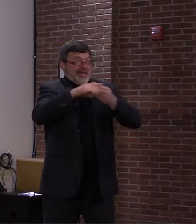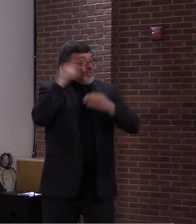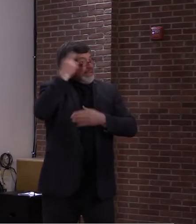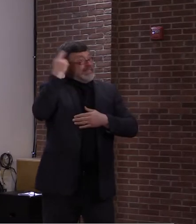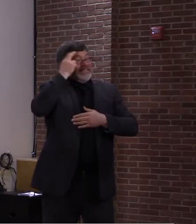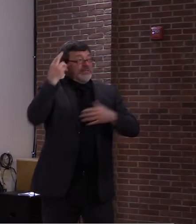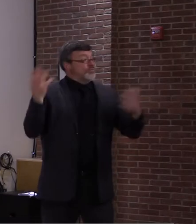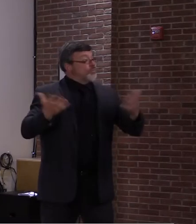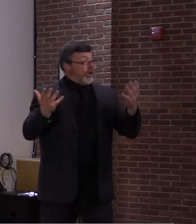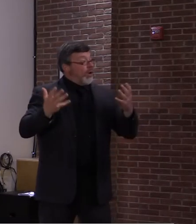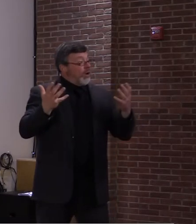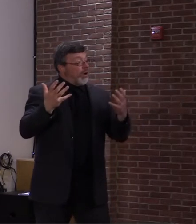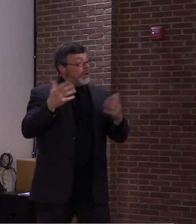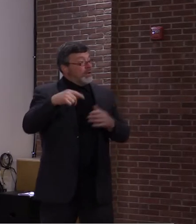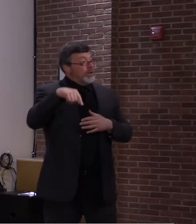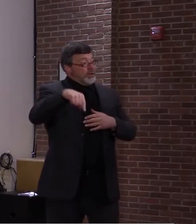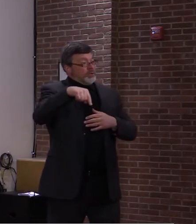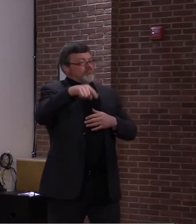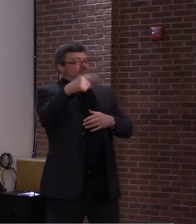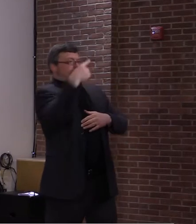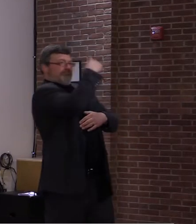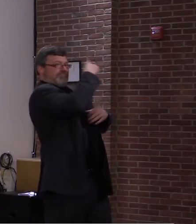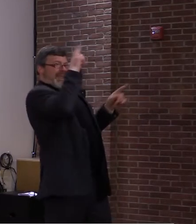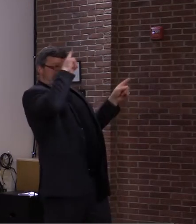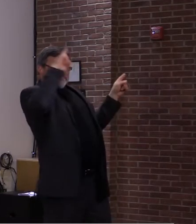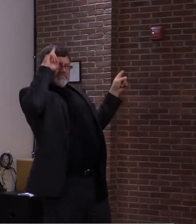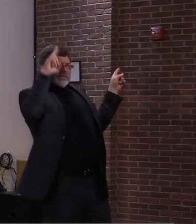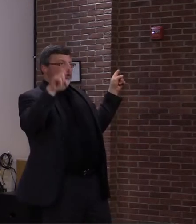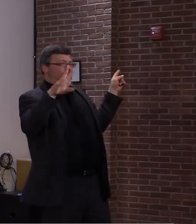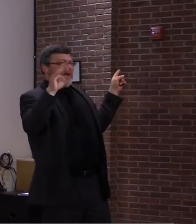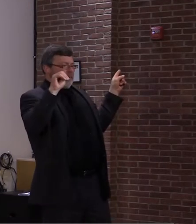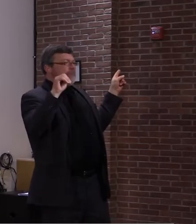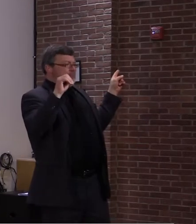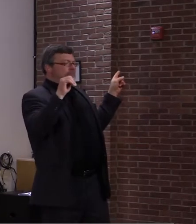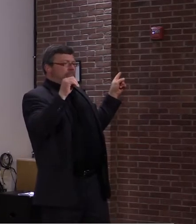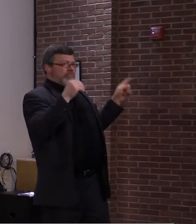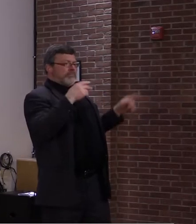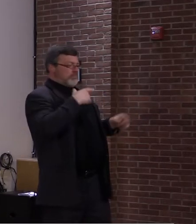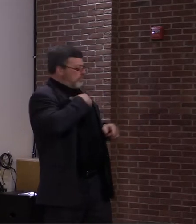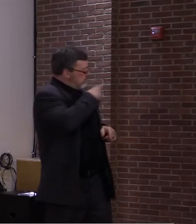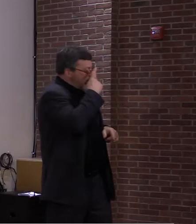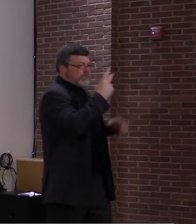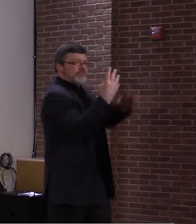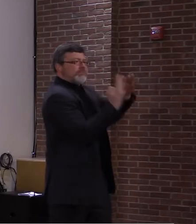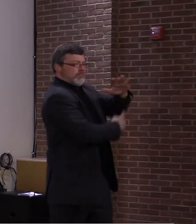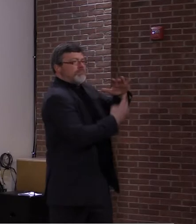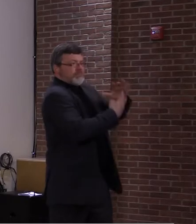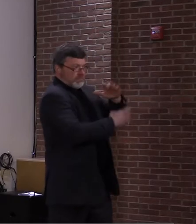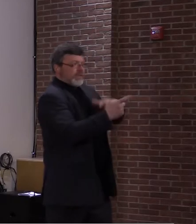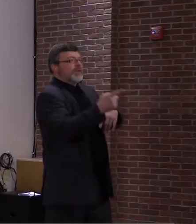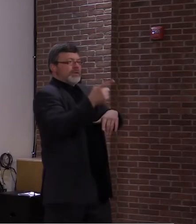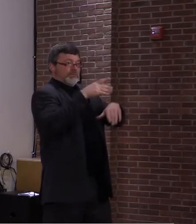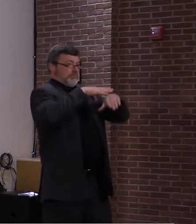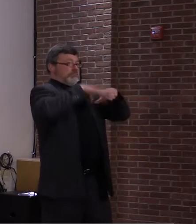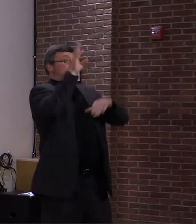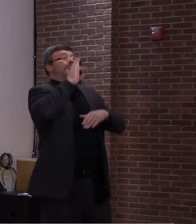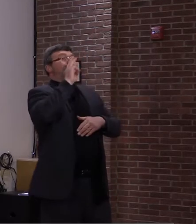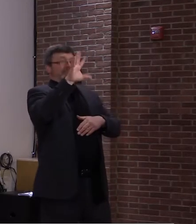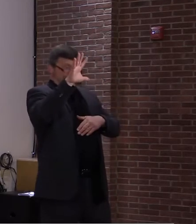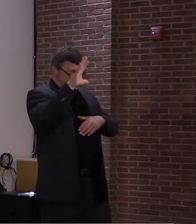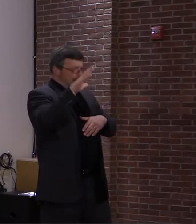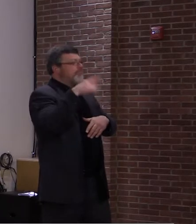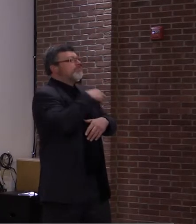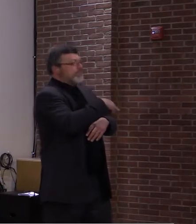snapshot from UVM Medical Center showed that a majority of people who were hospitalized because